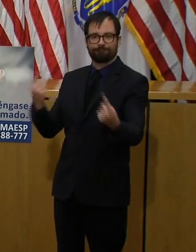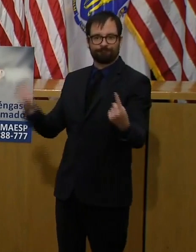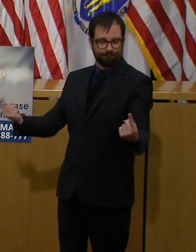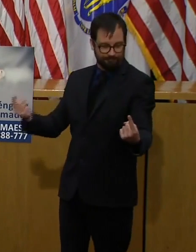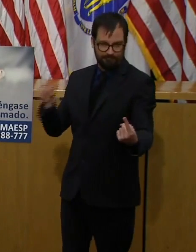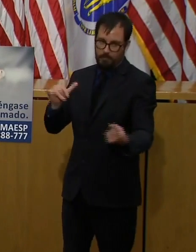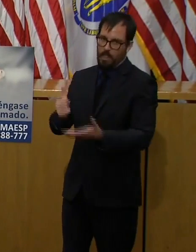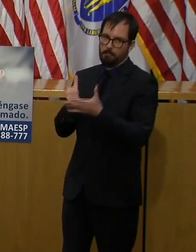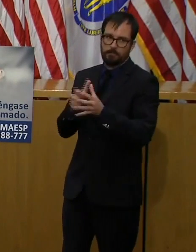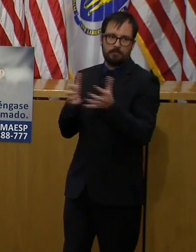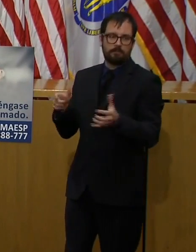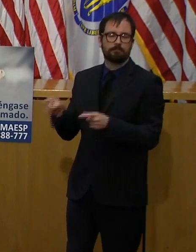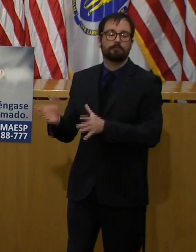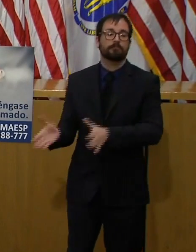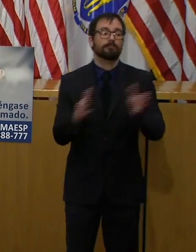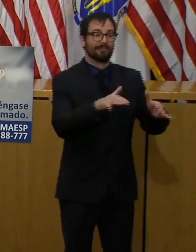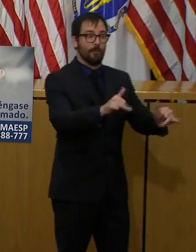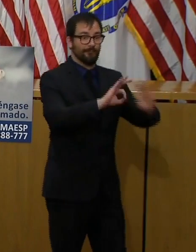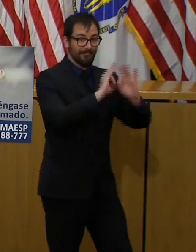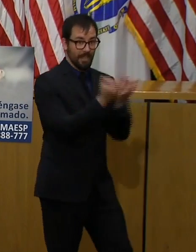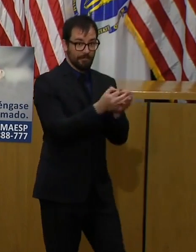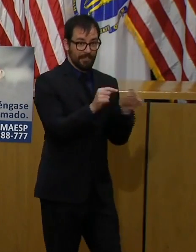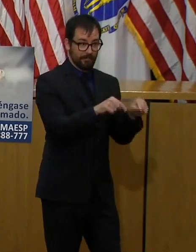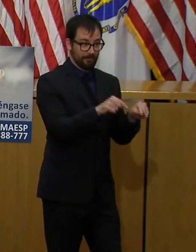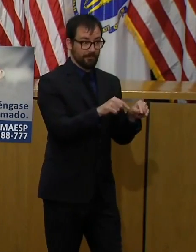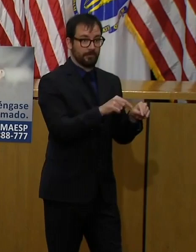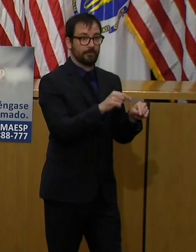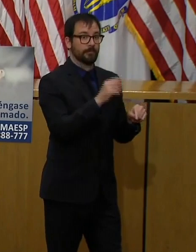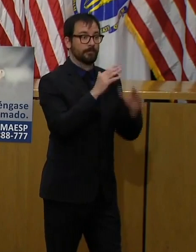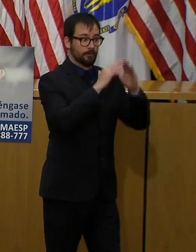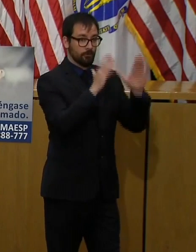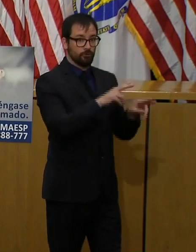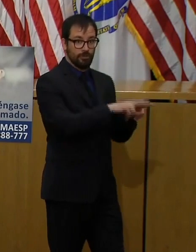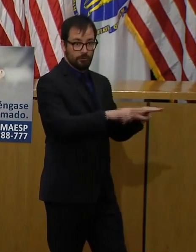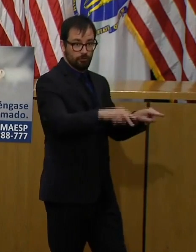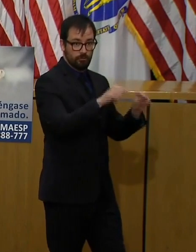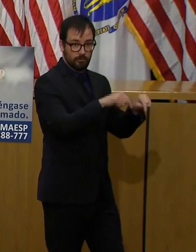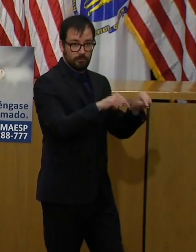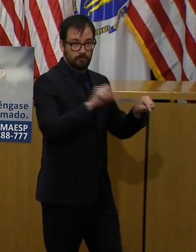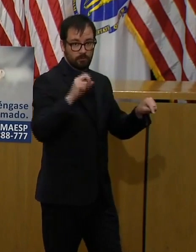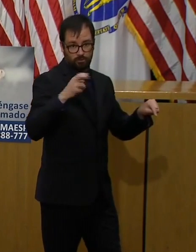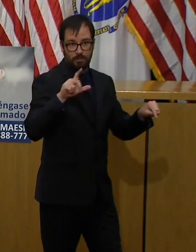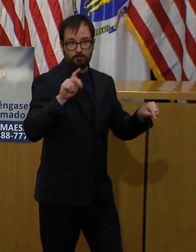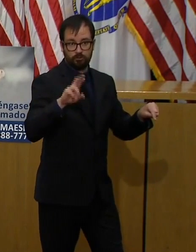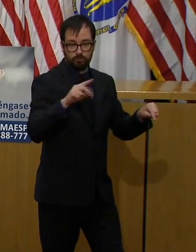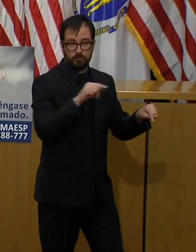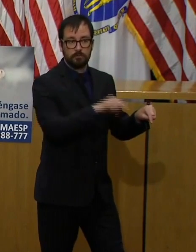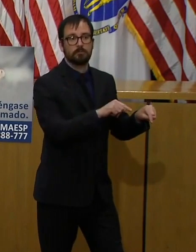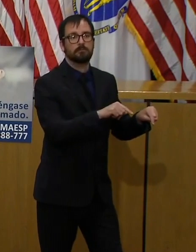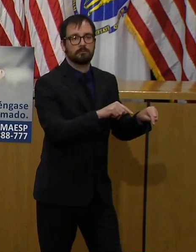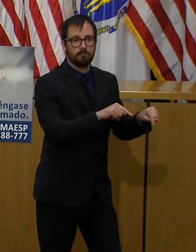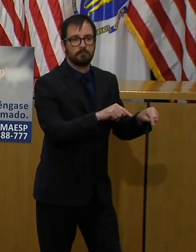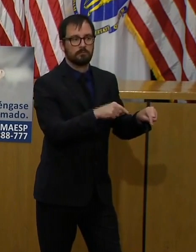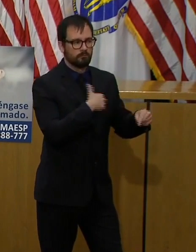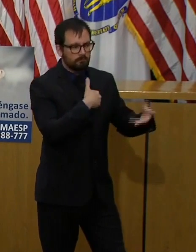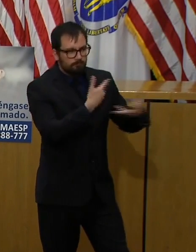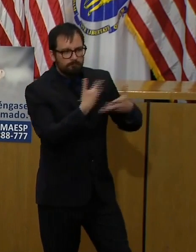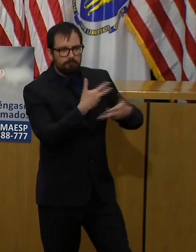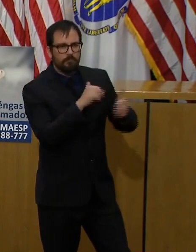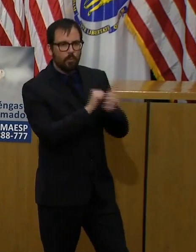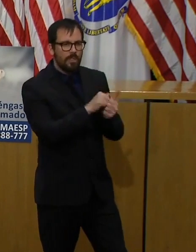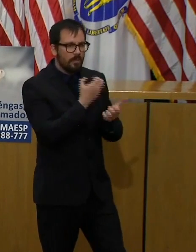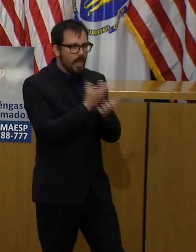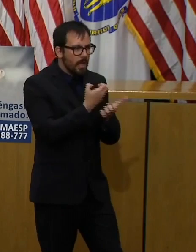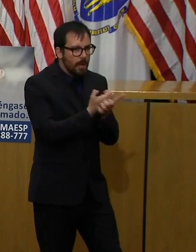Housing and Economic Development to give guidance to the family shelters around how to infection control, how to